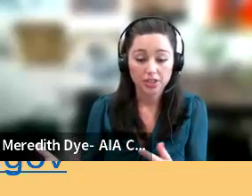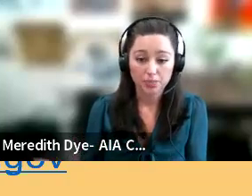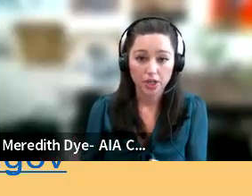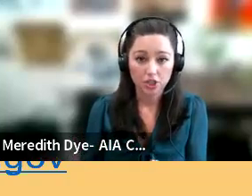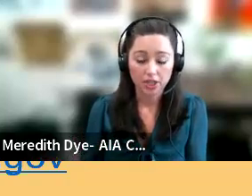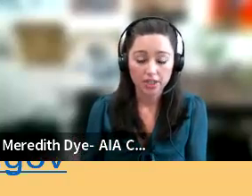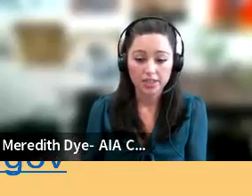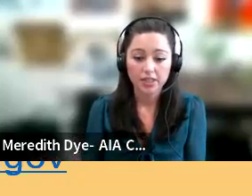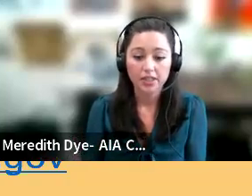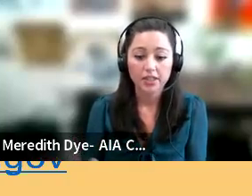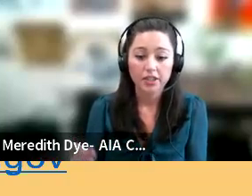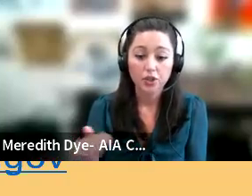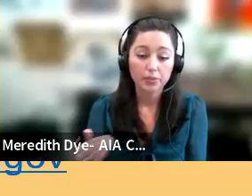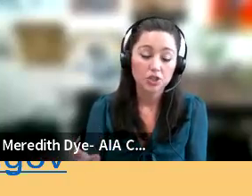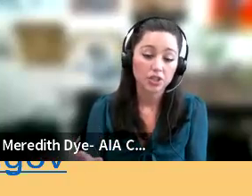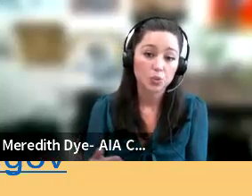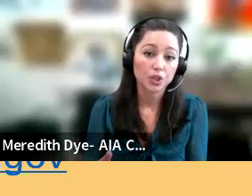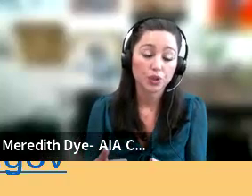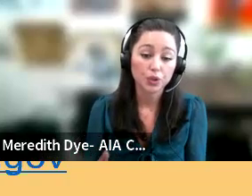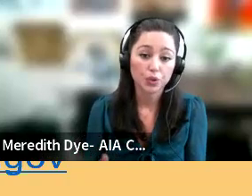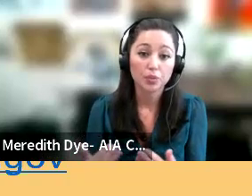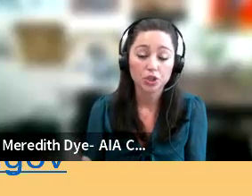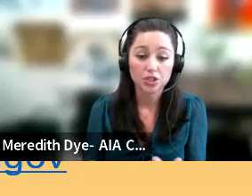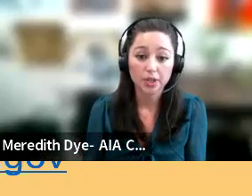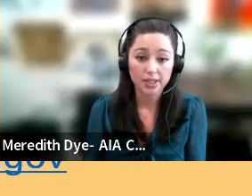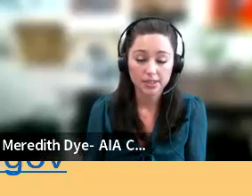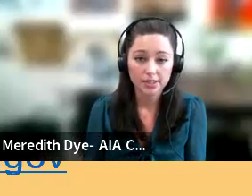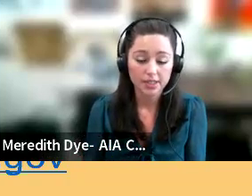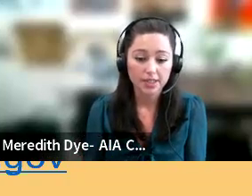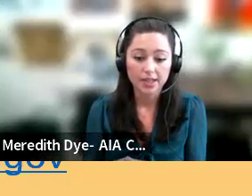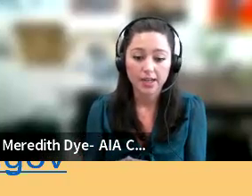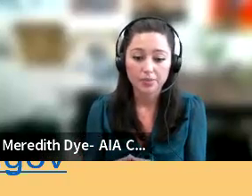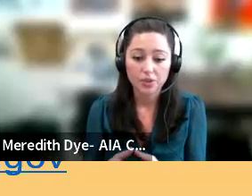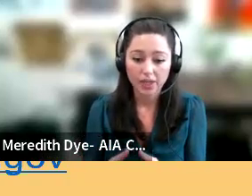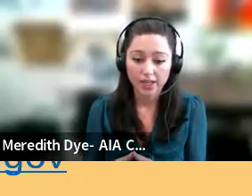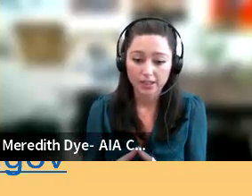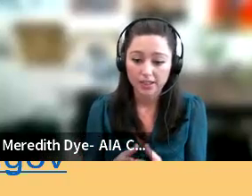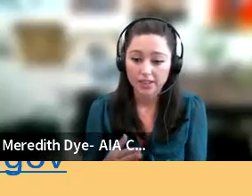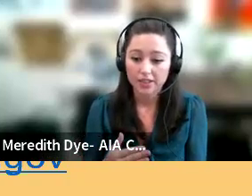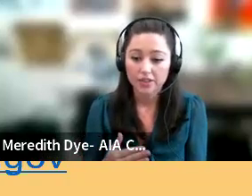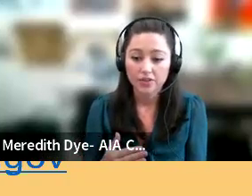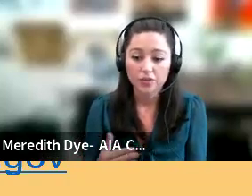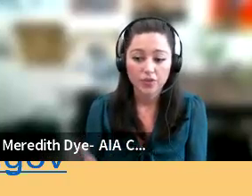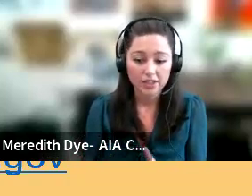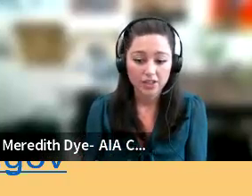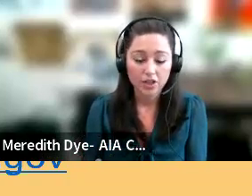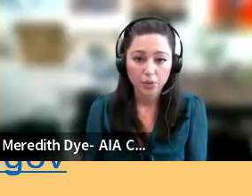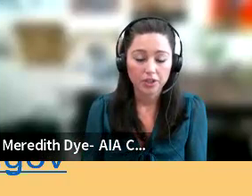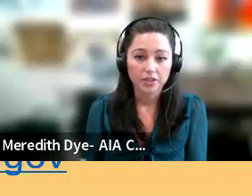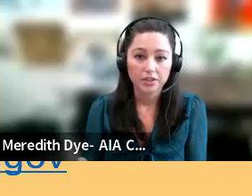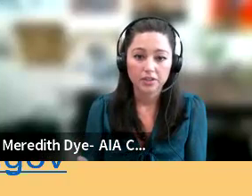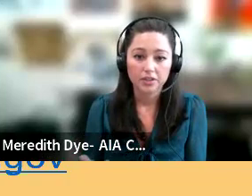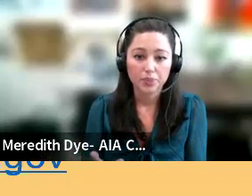artwork purchase project, your image list would include the purchase prices. So again, that's